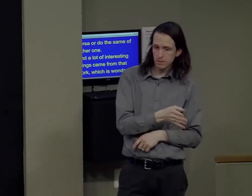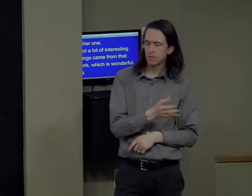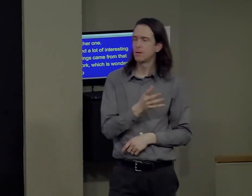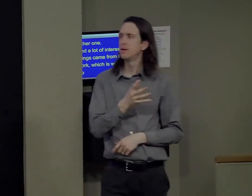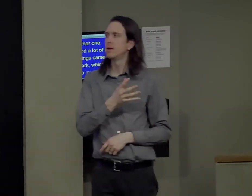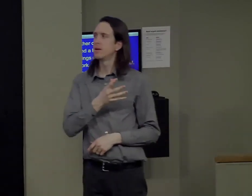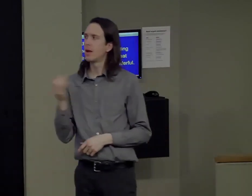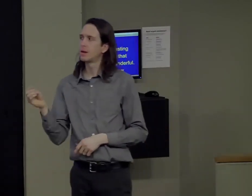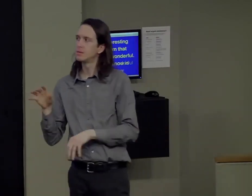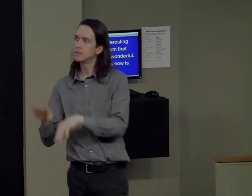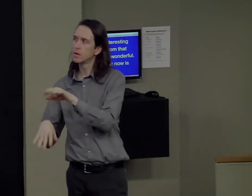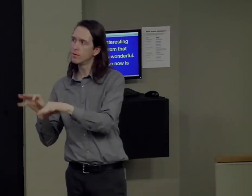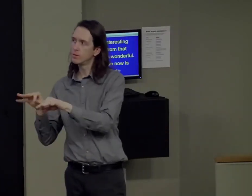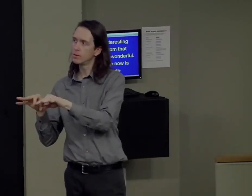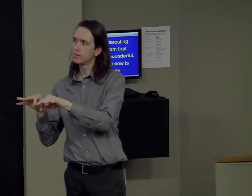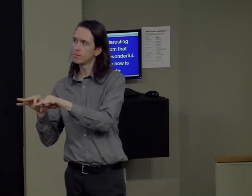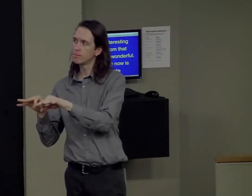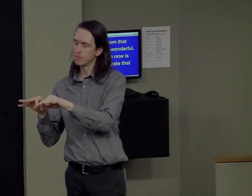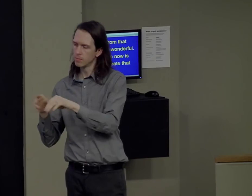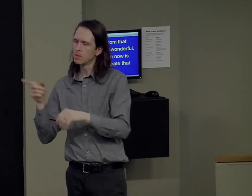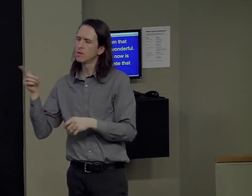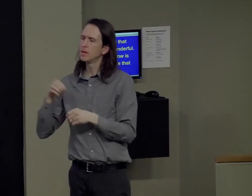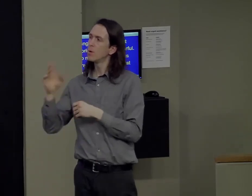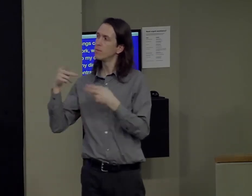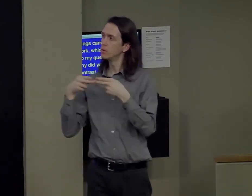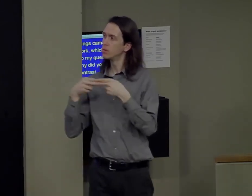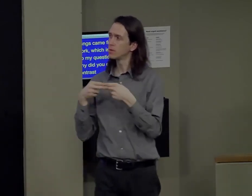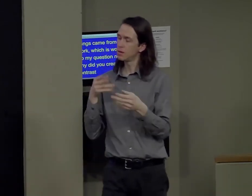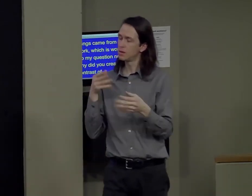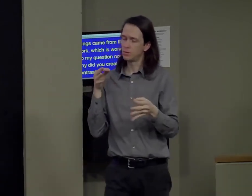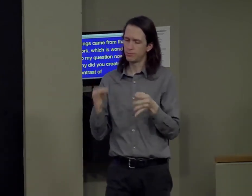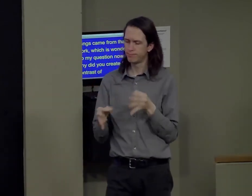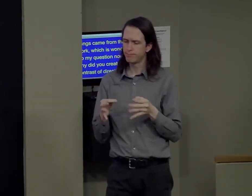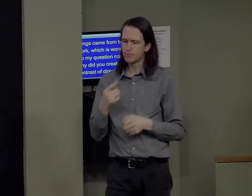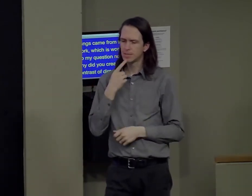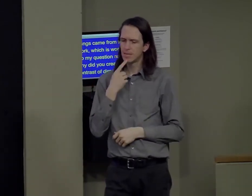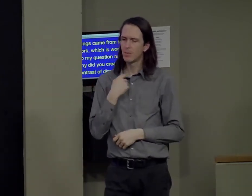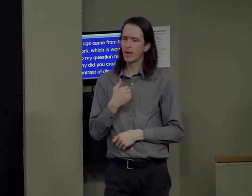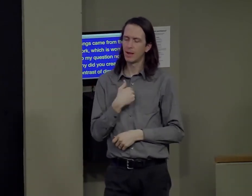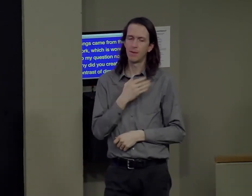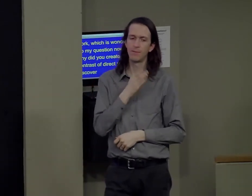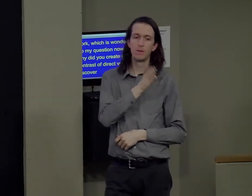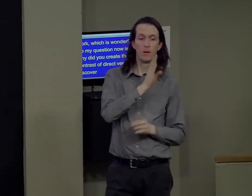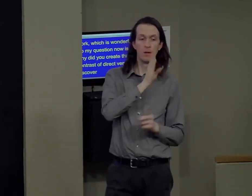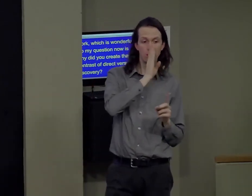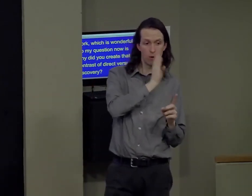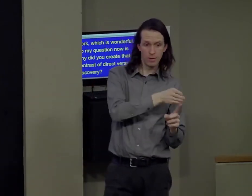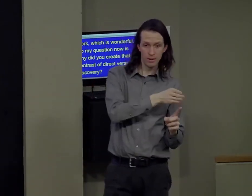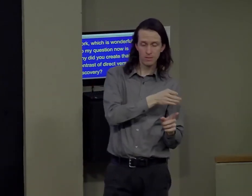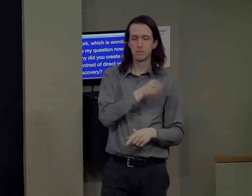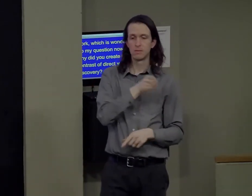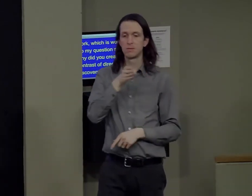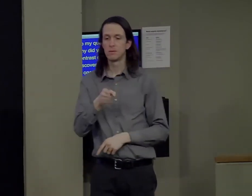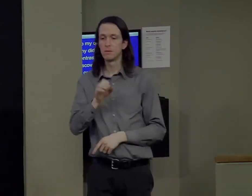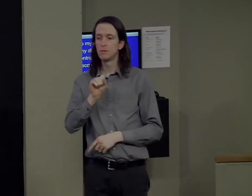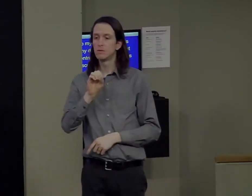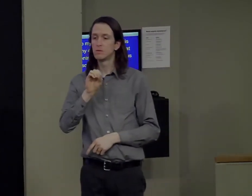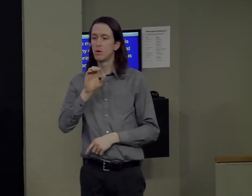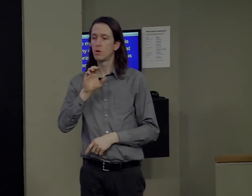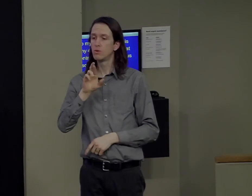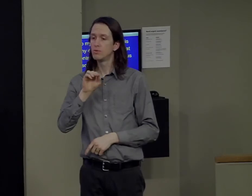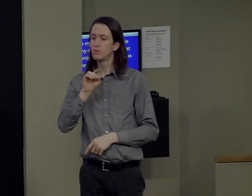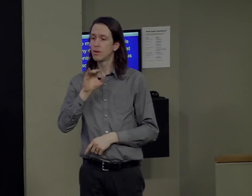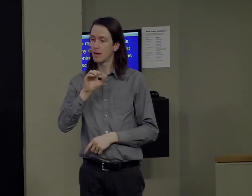contrast of direct versus discovery? In one of your slides, you said